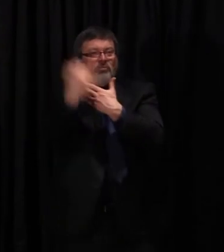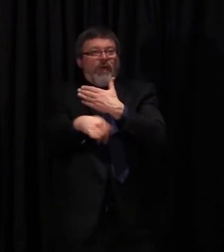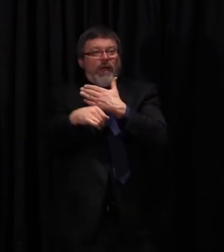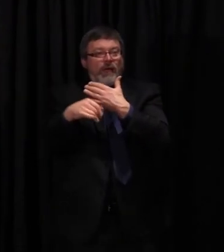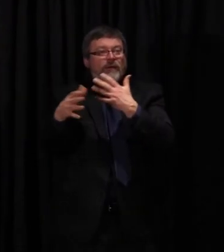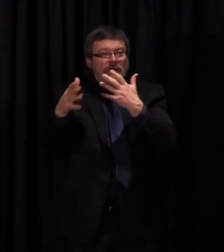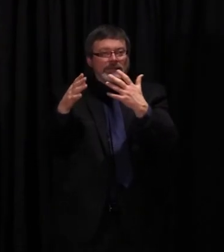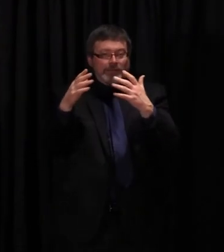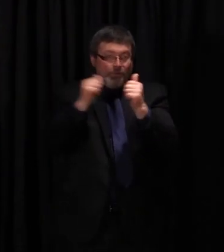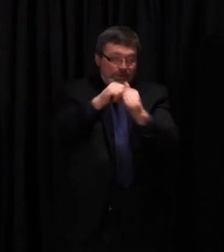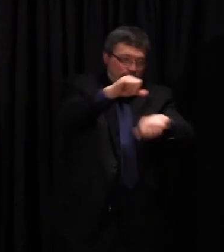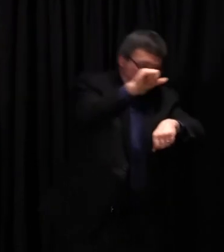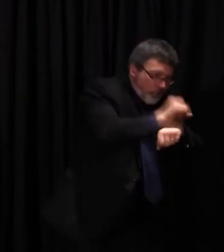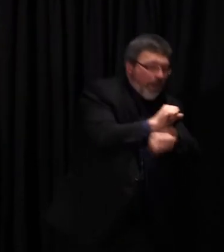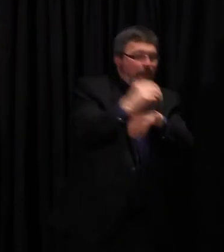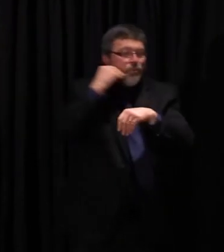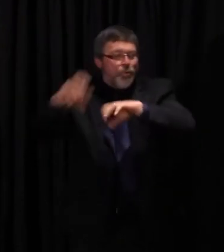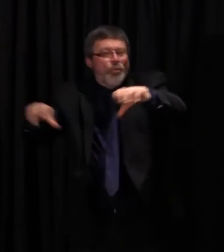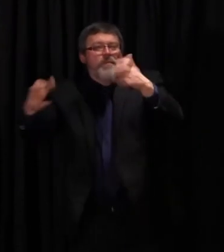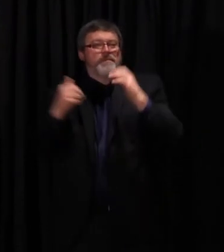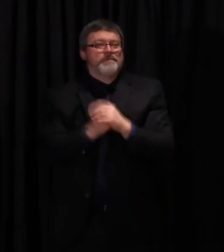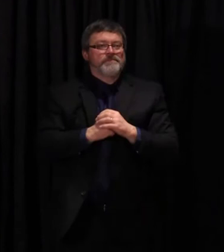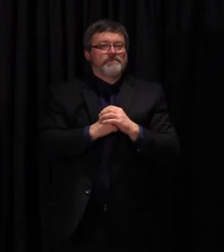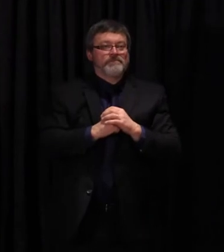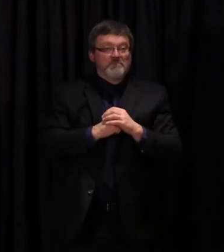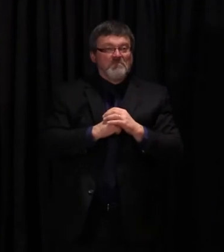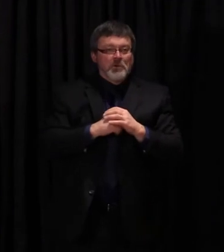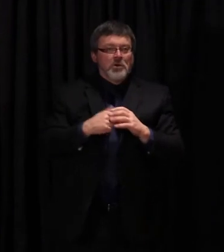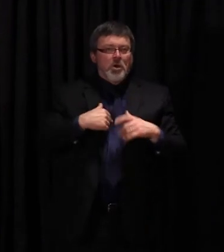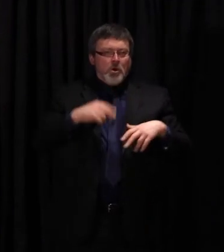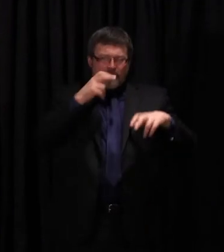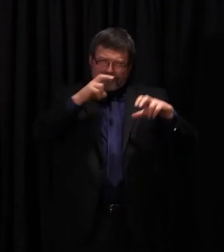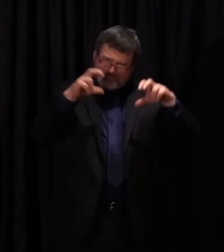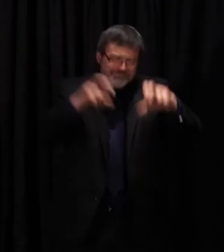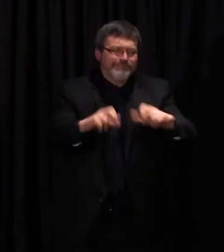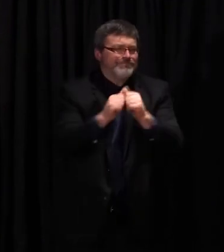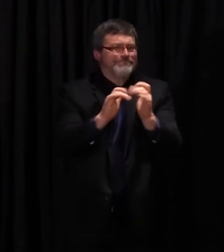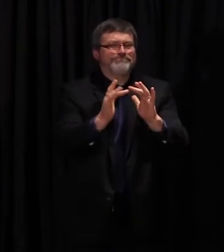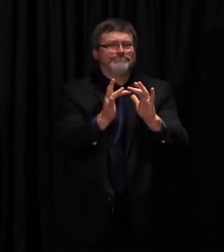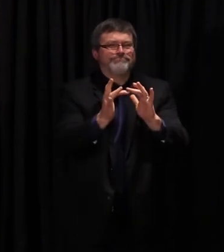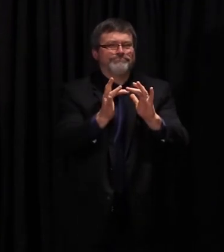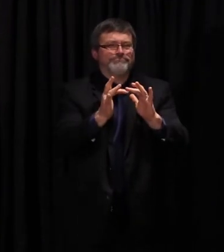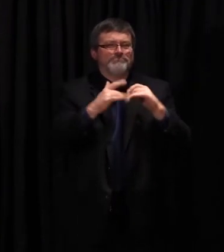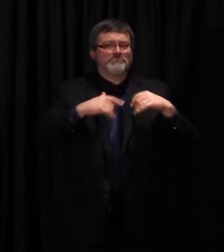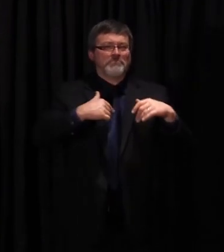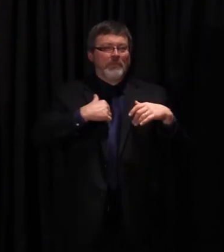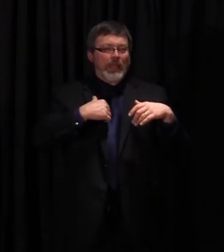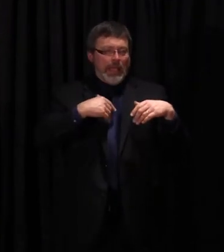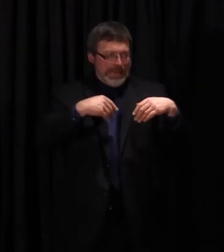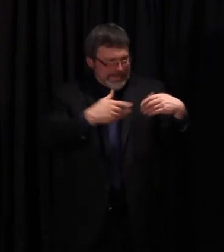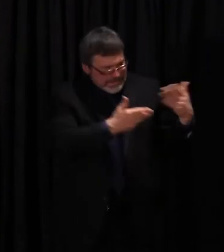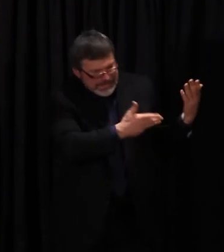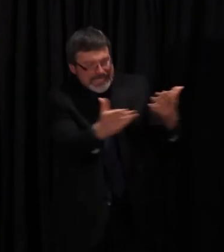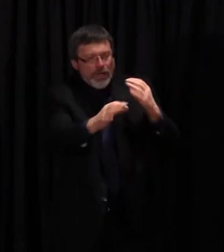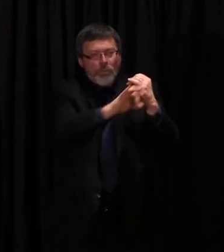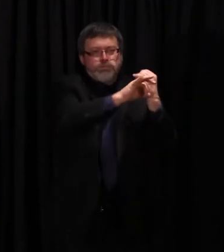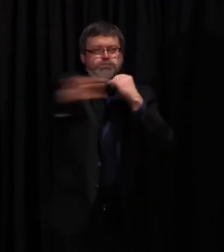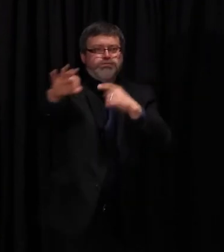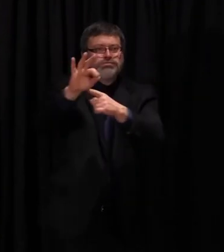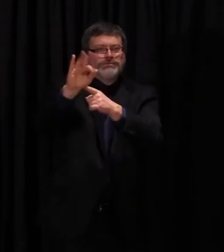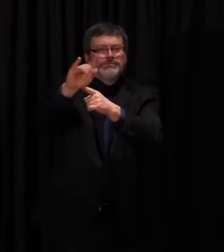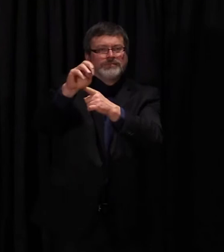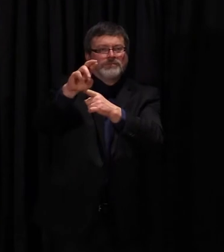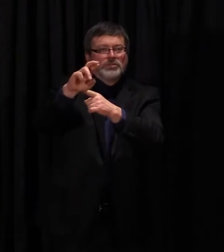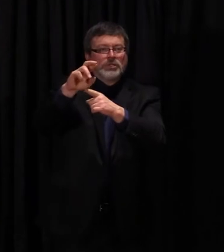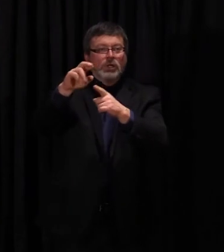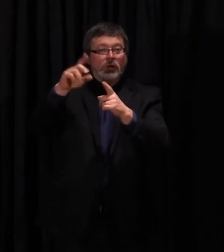And with our investments in broadband, we'll bring fiber to people who, for far too long, have had little or